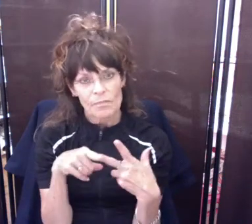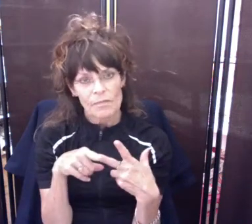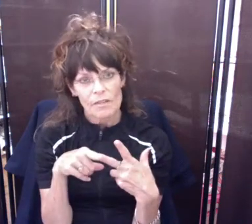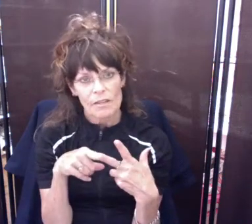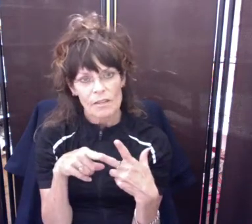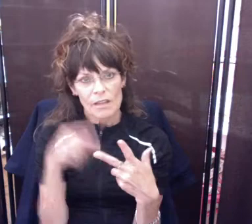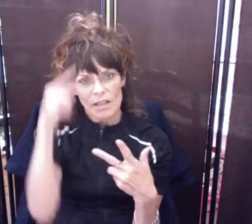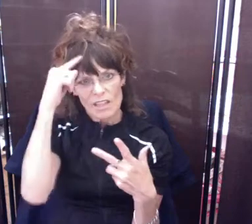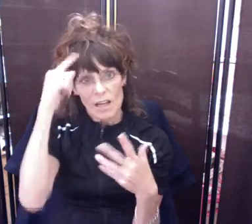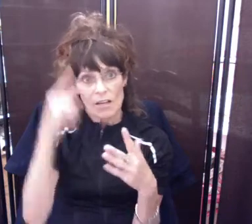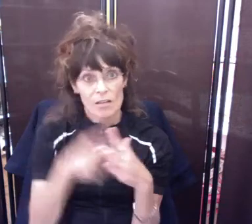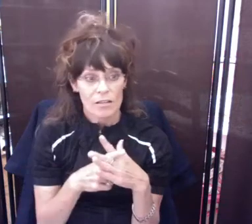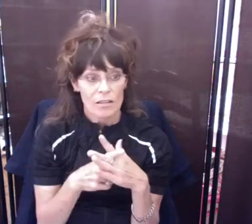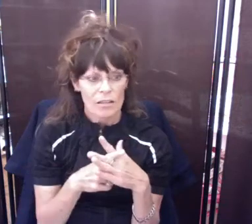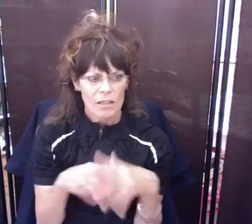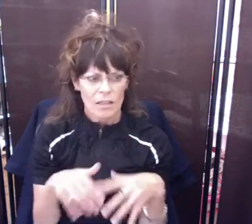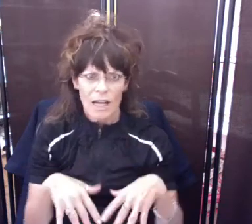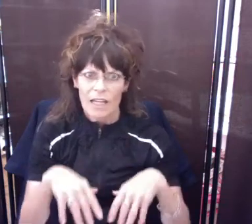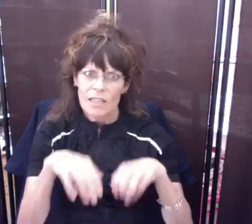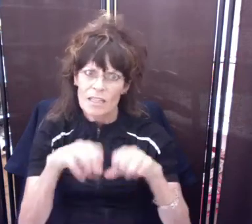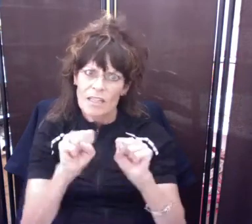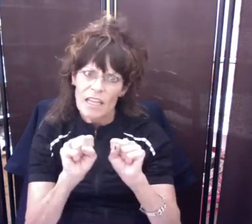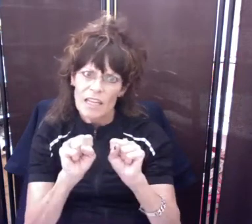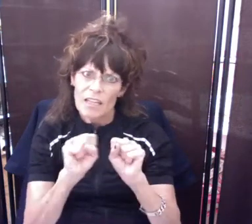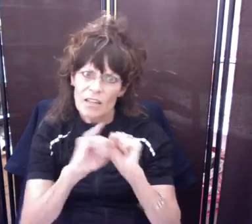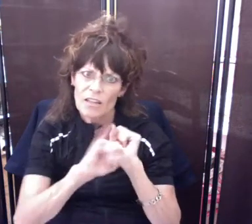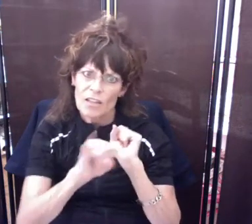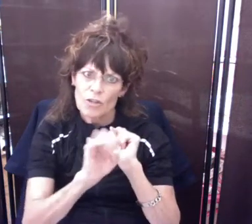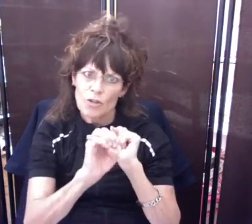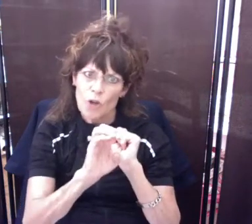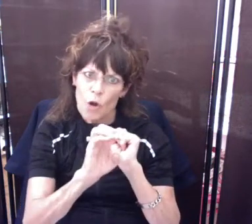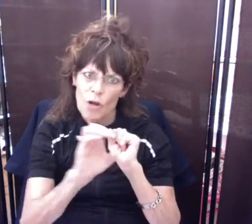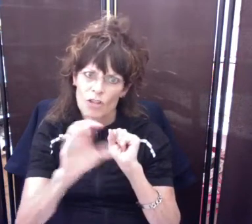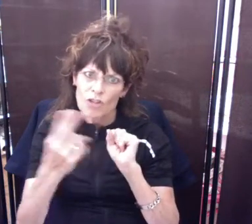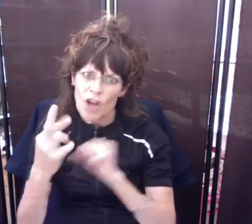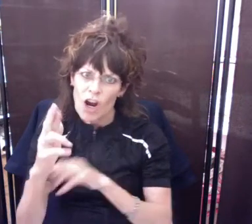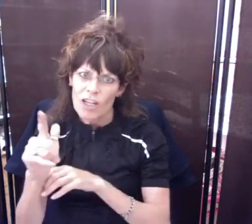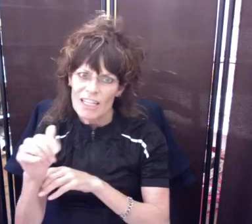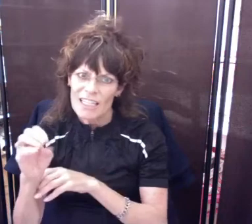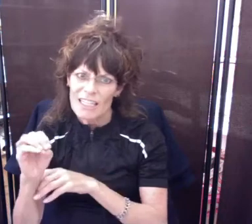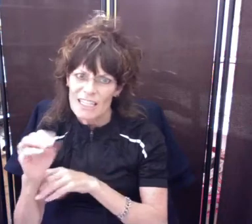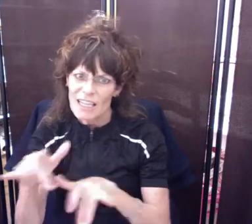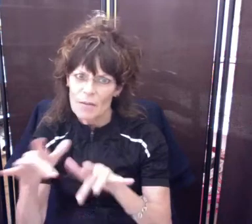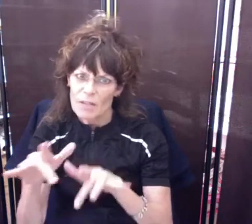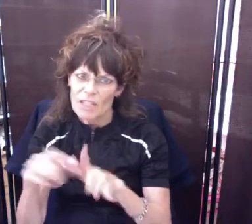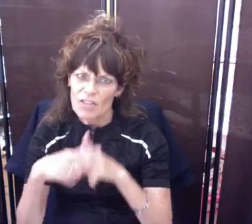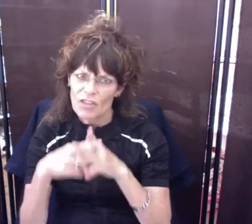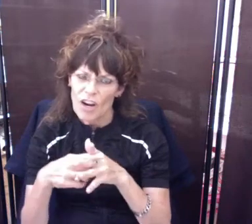mind, or I could take those Joe and Charlie tapes out and start listening to them and blow the dust off of my big